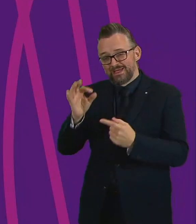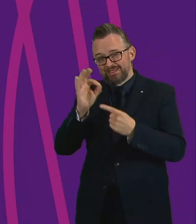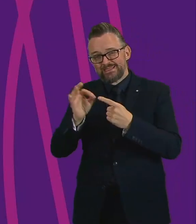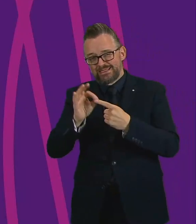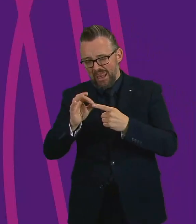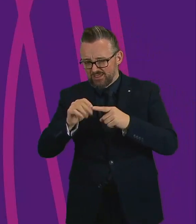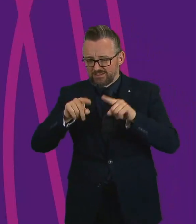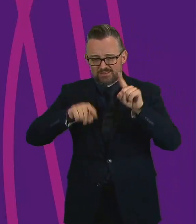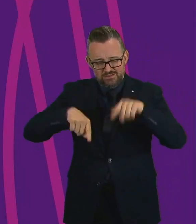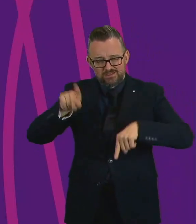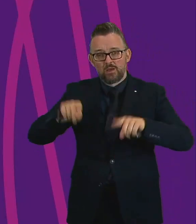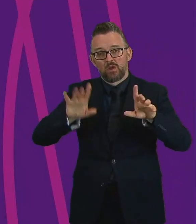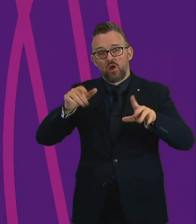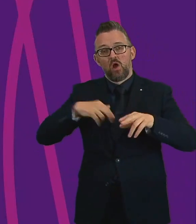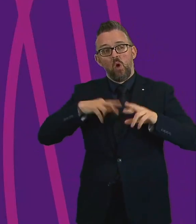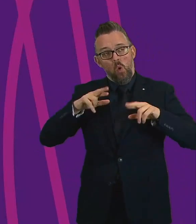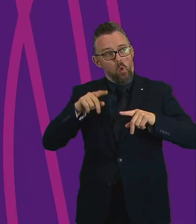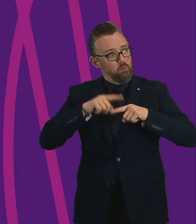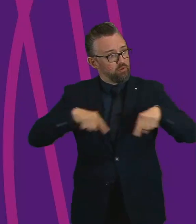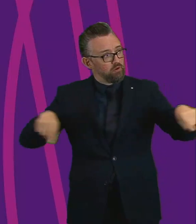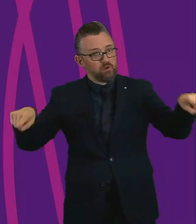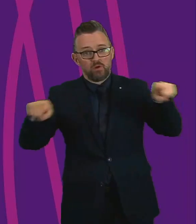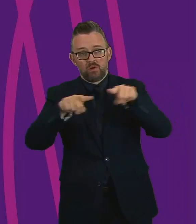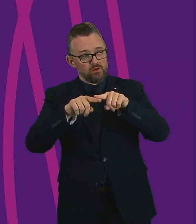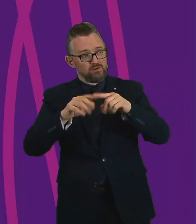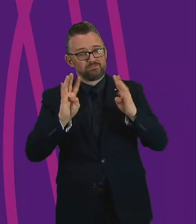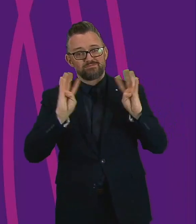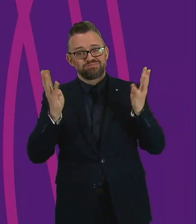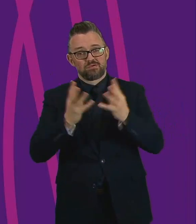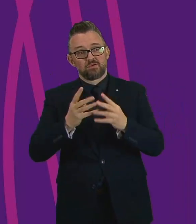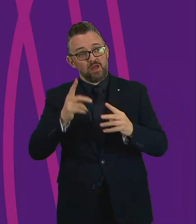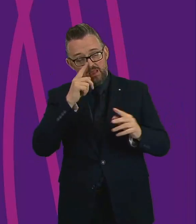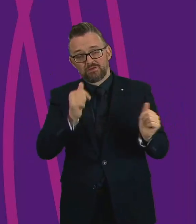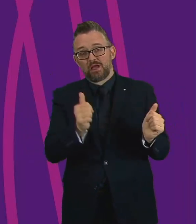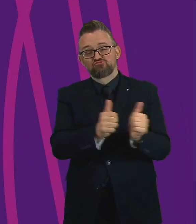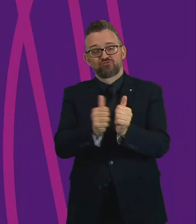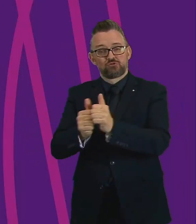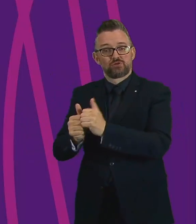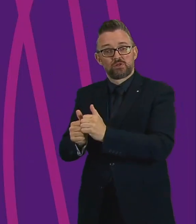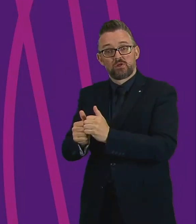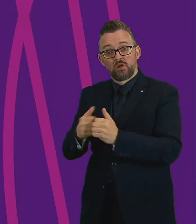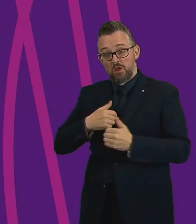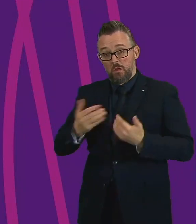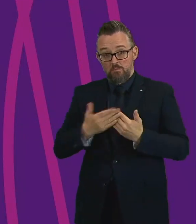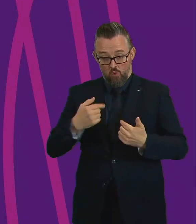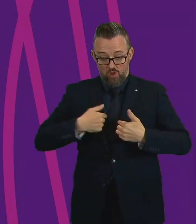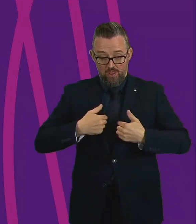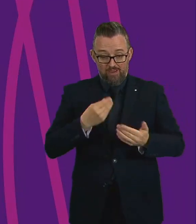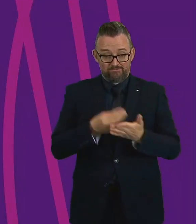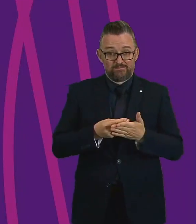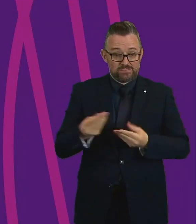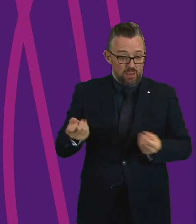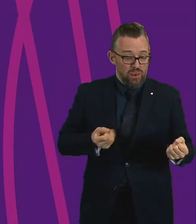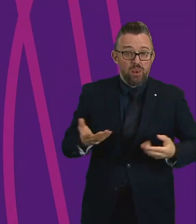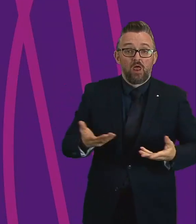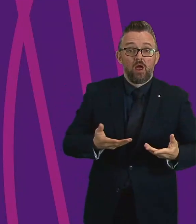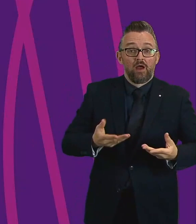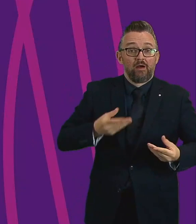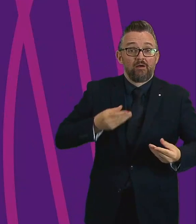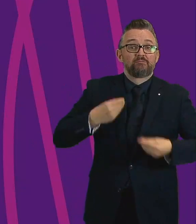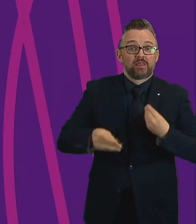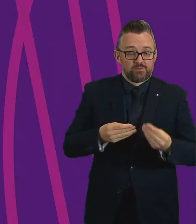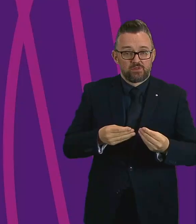I hope that members across the Chamber can agree in principle that further fiscal flexibility will only enhance